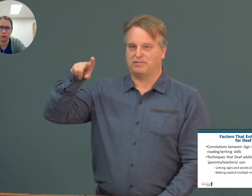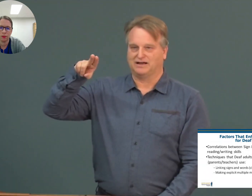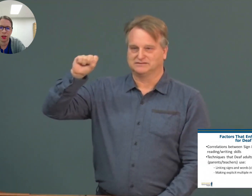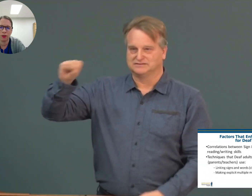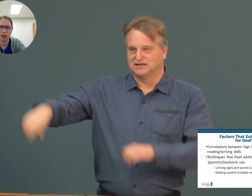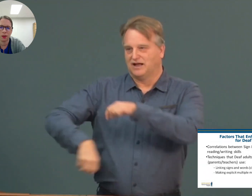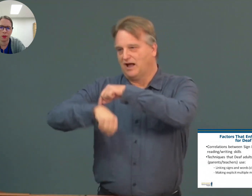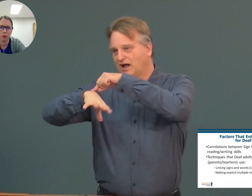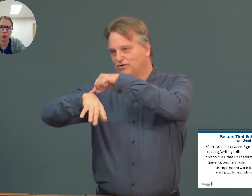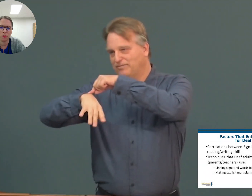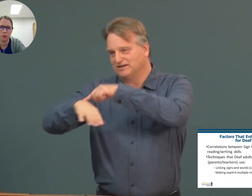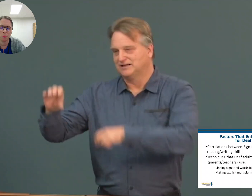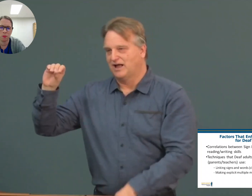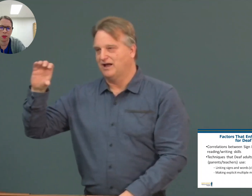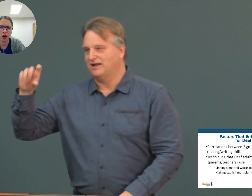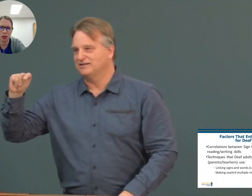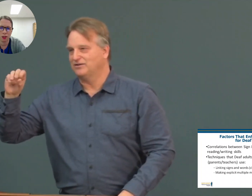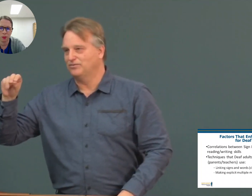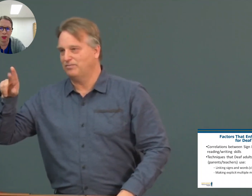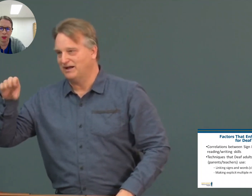So for example, the word octopus.